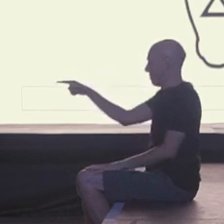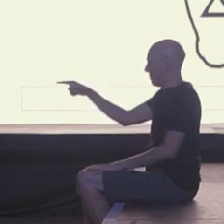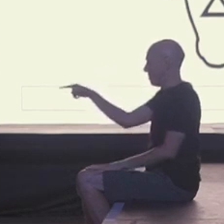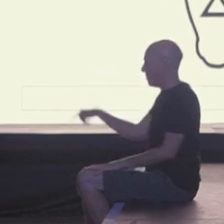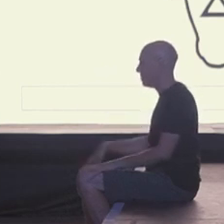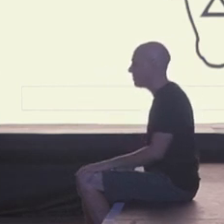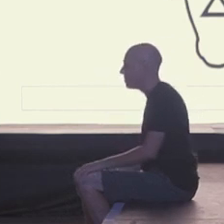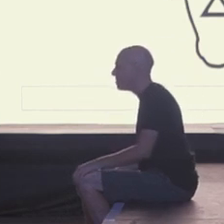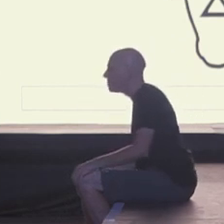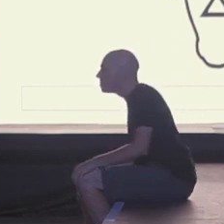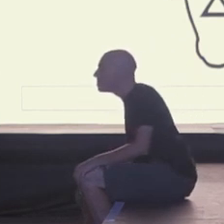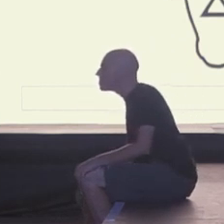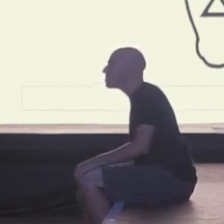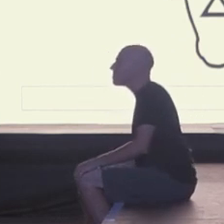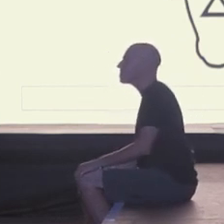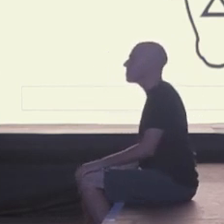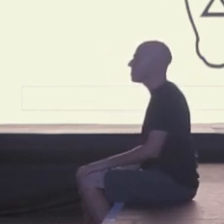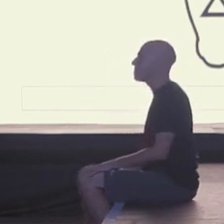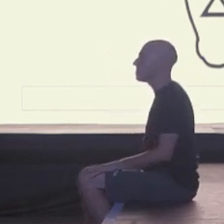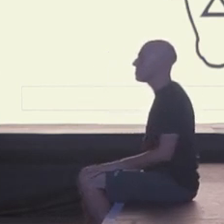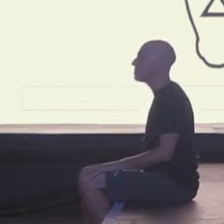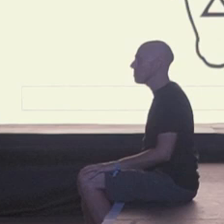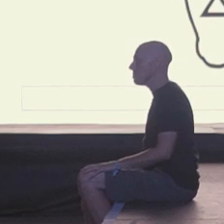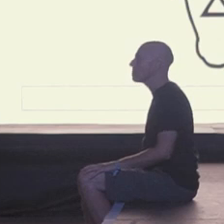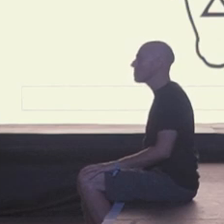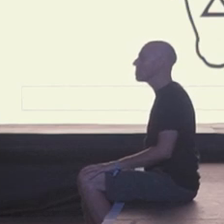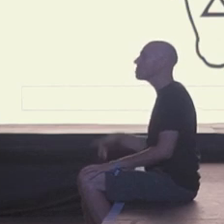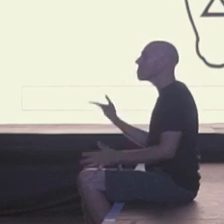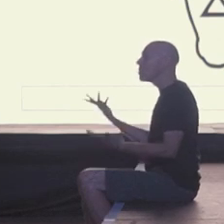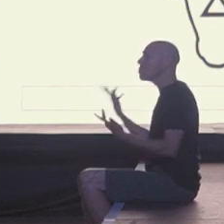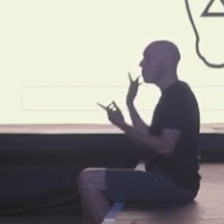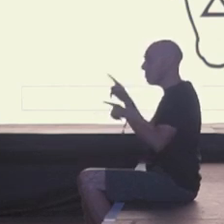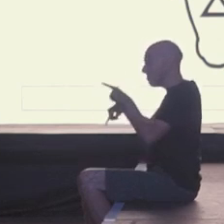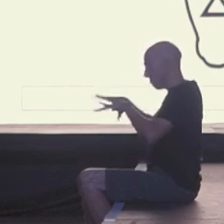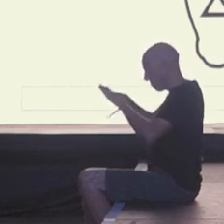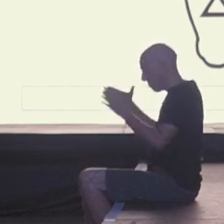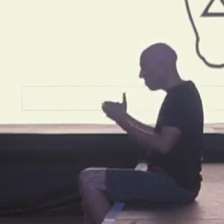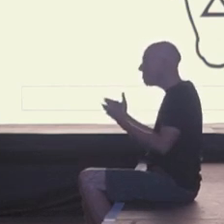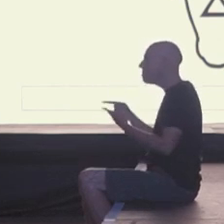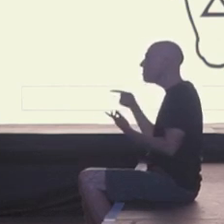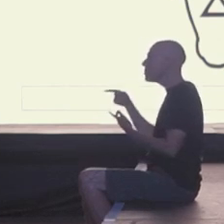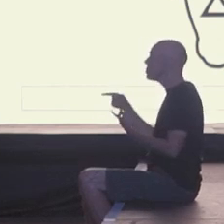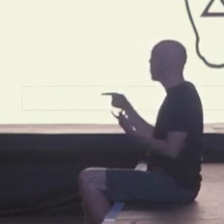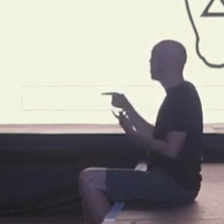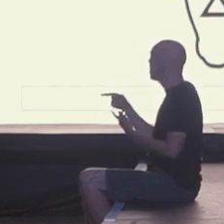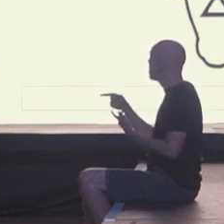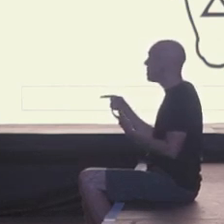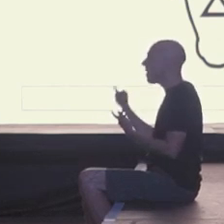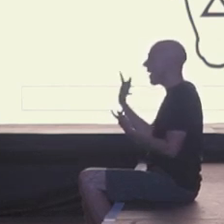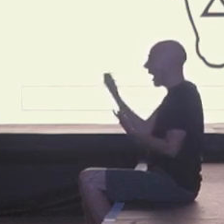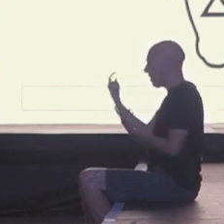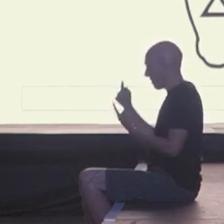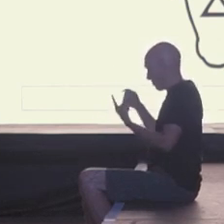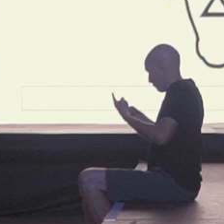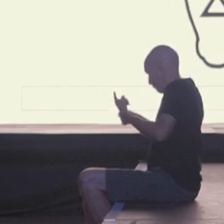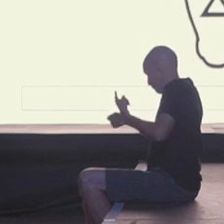So yeah, basically, yeah, it's kind of formed the teams, maybe 6 to 8 people. You work on your little section, and then together you form the collective group, and then you